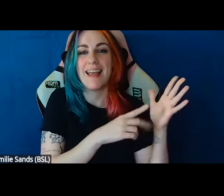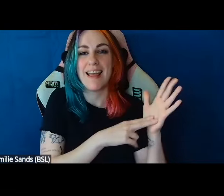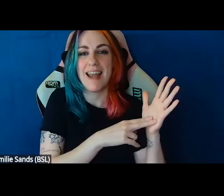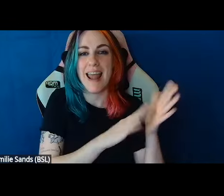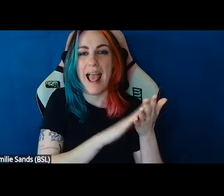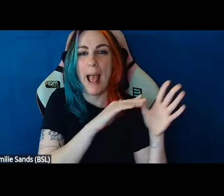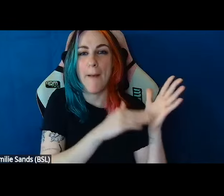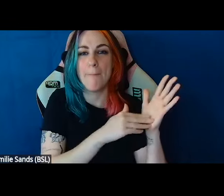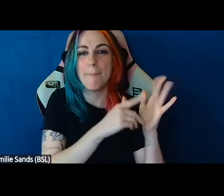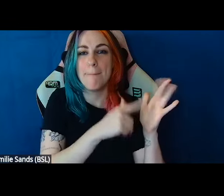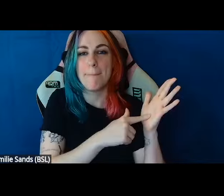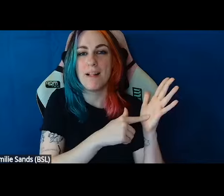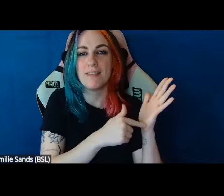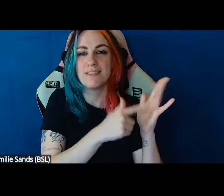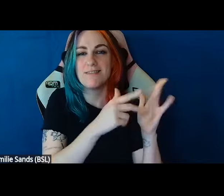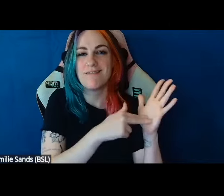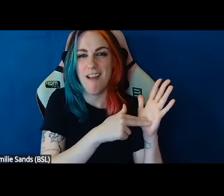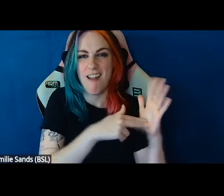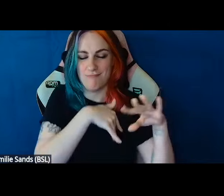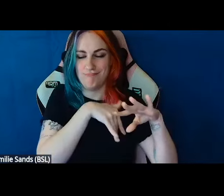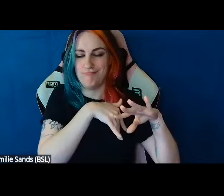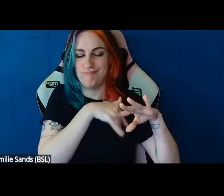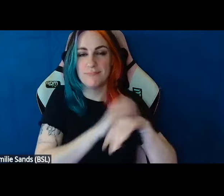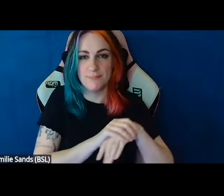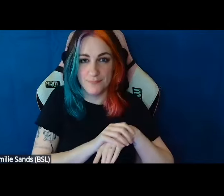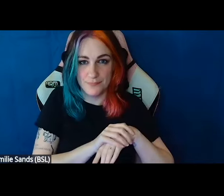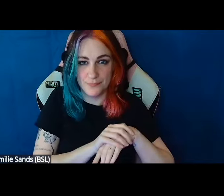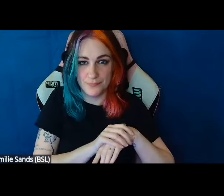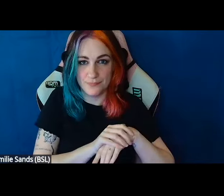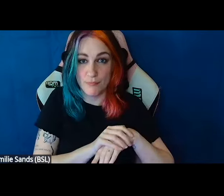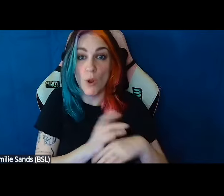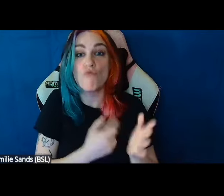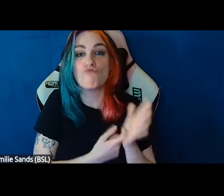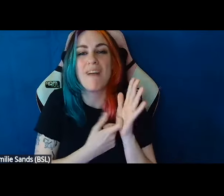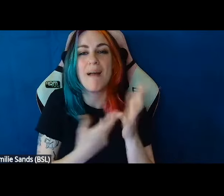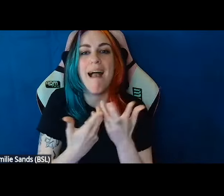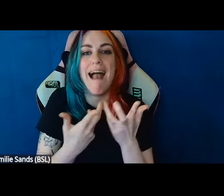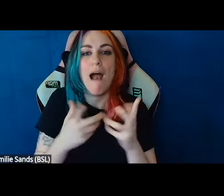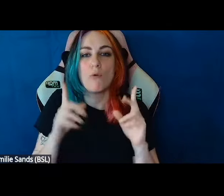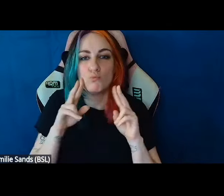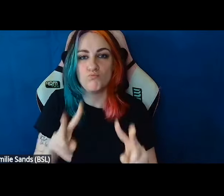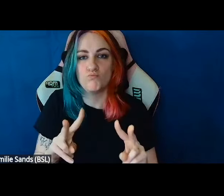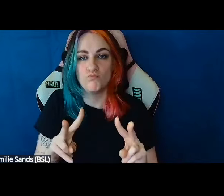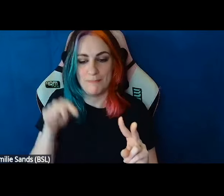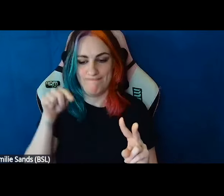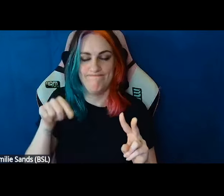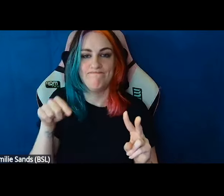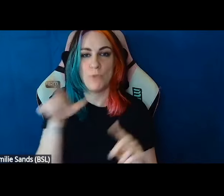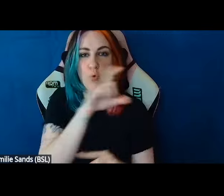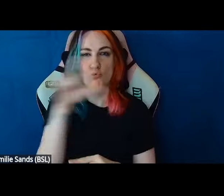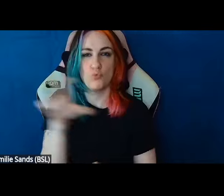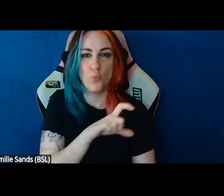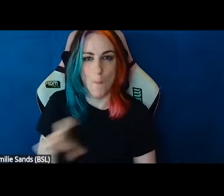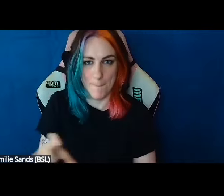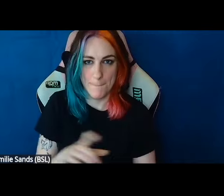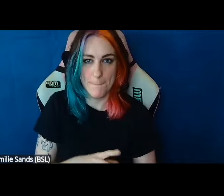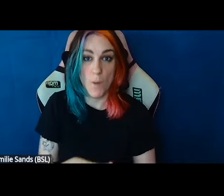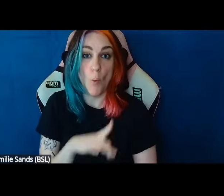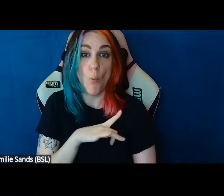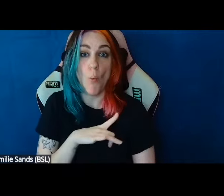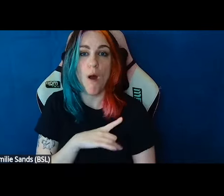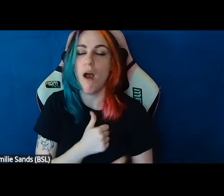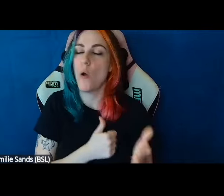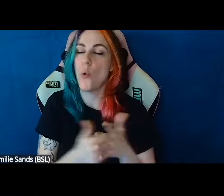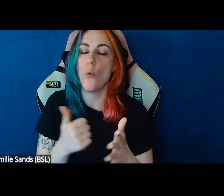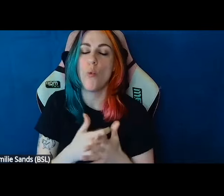So, our recommended way to watch this event is on this Zoom webinar. That way, you'll always be able to see